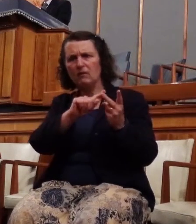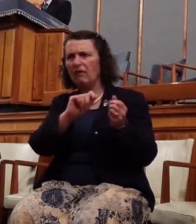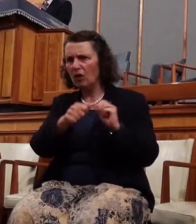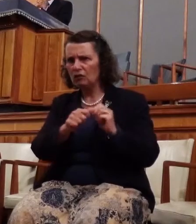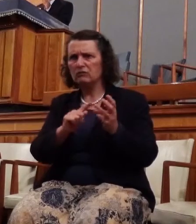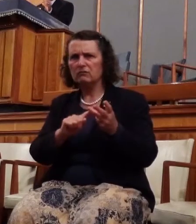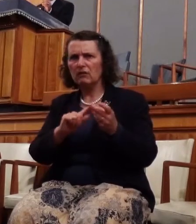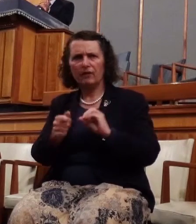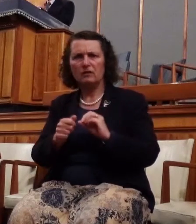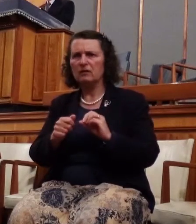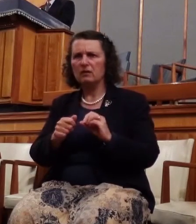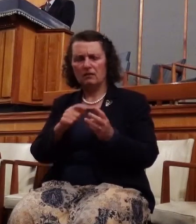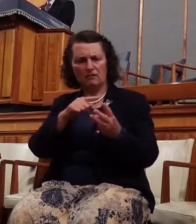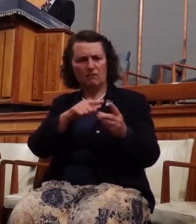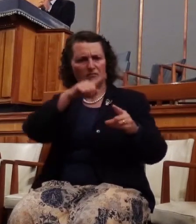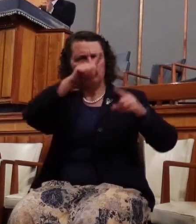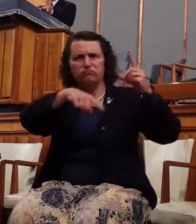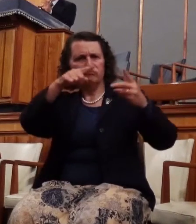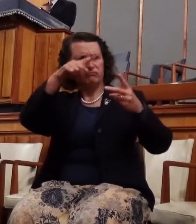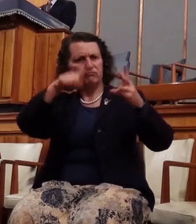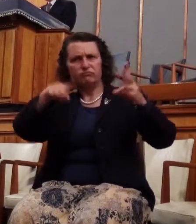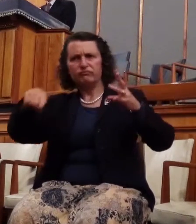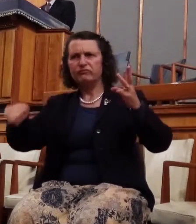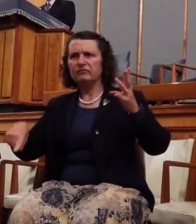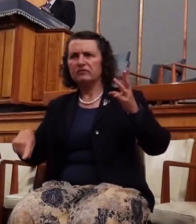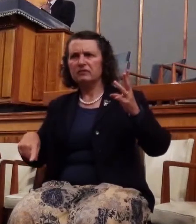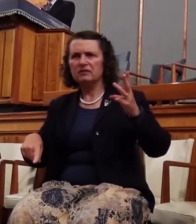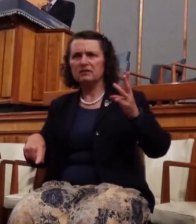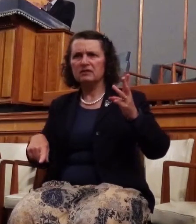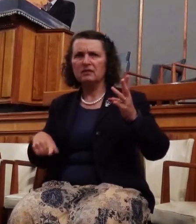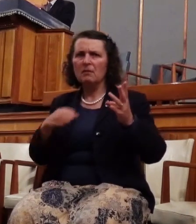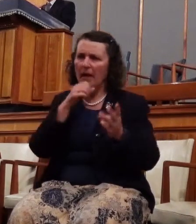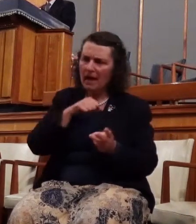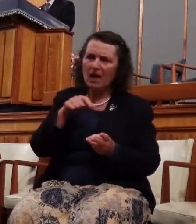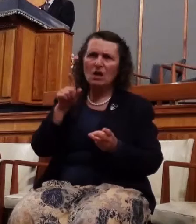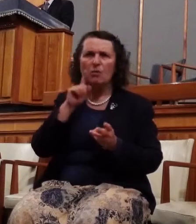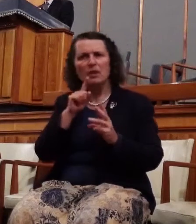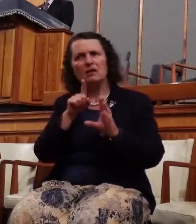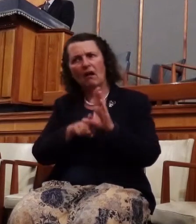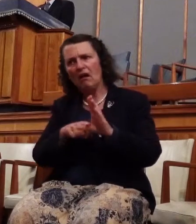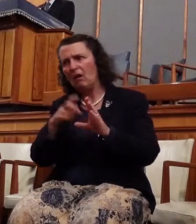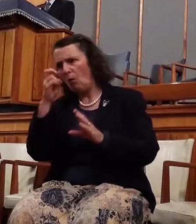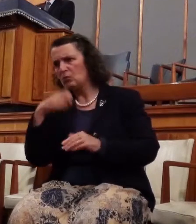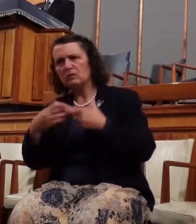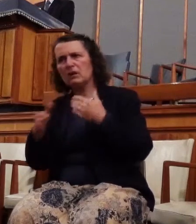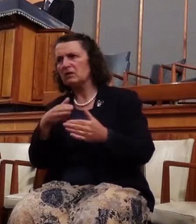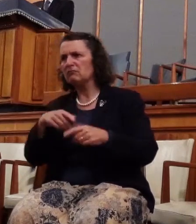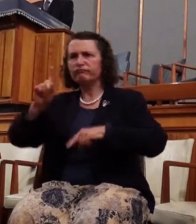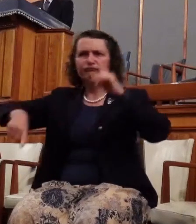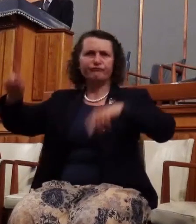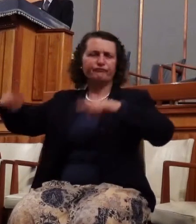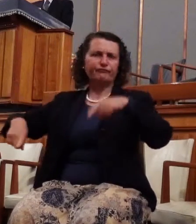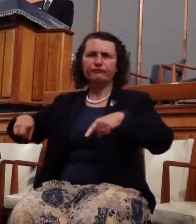people, men, women, young, old, they're all here. And you can see